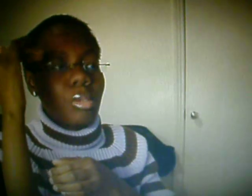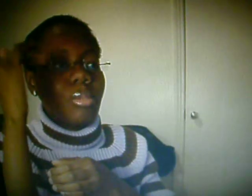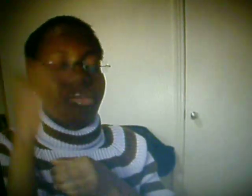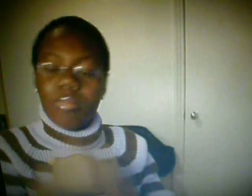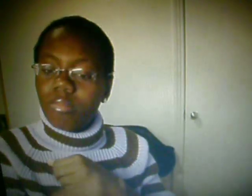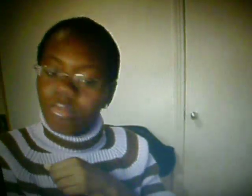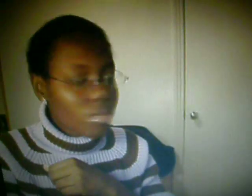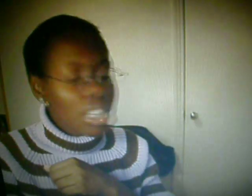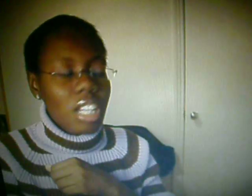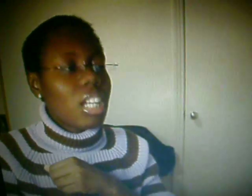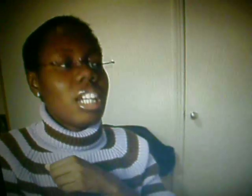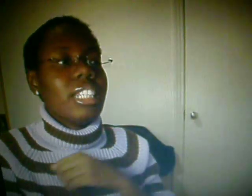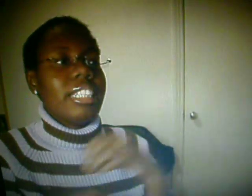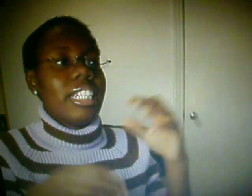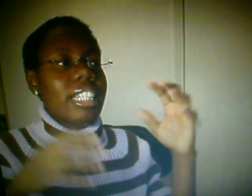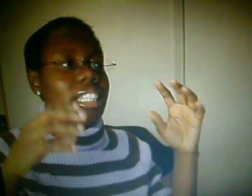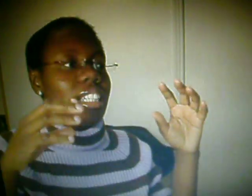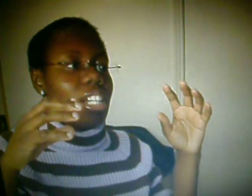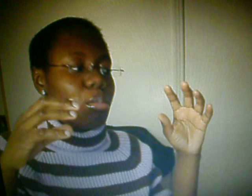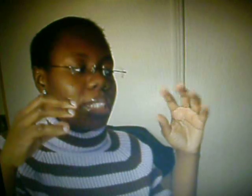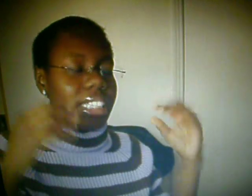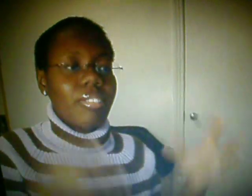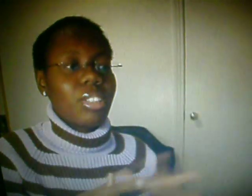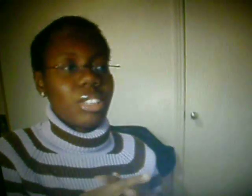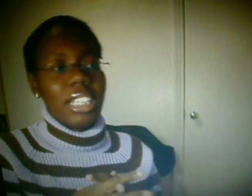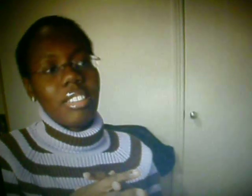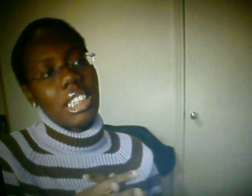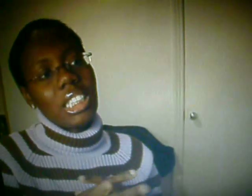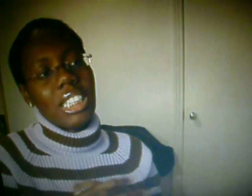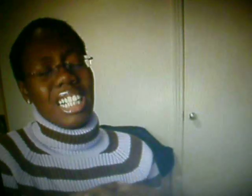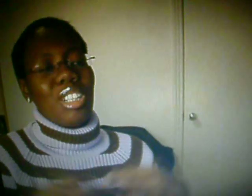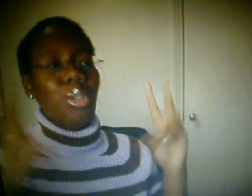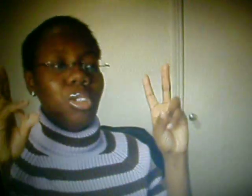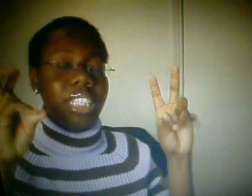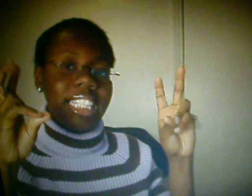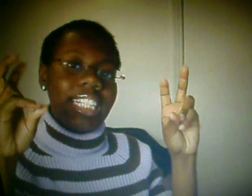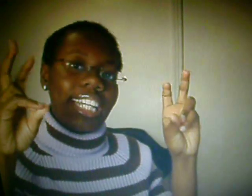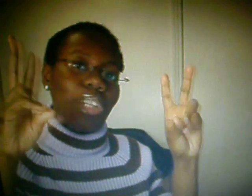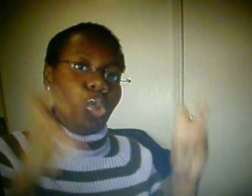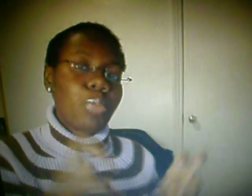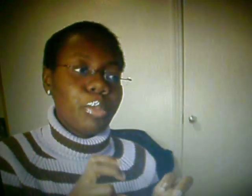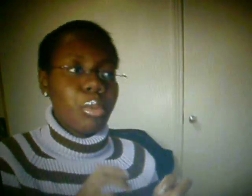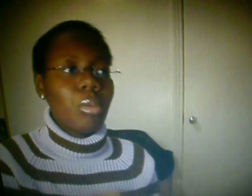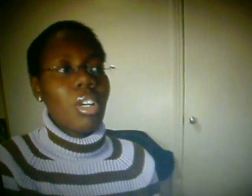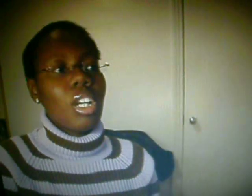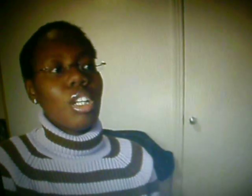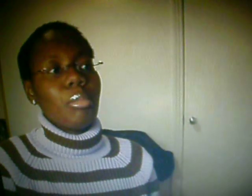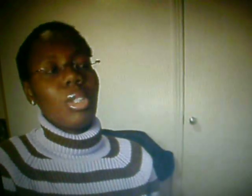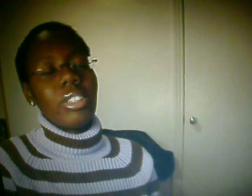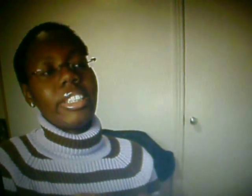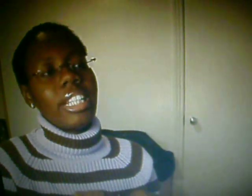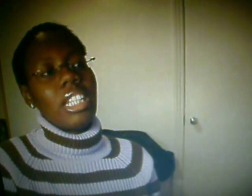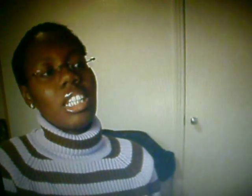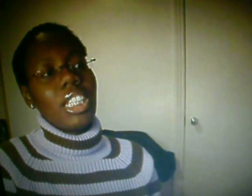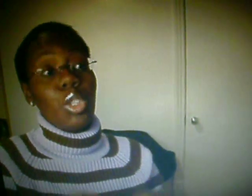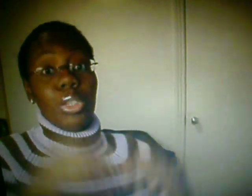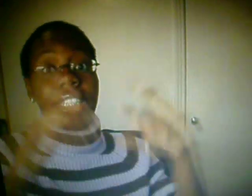they give out the charity, they think they are good people because they don't kill